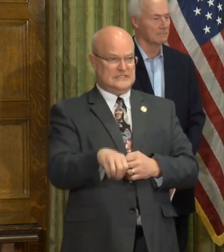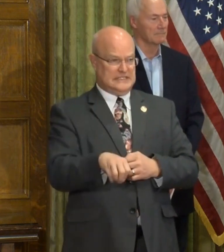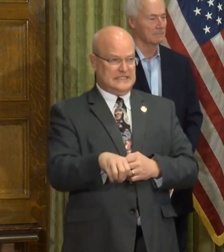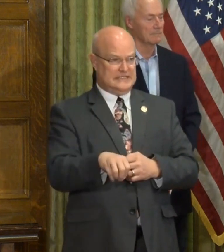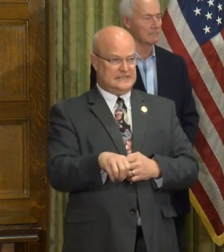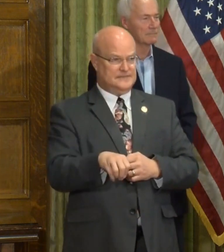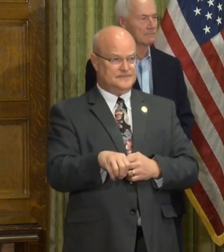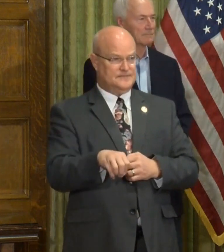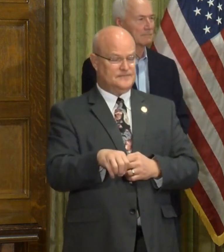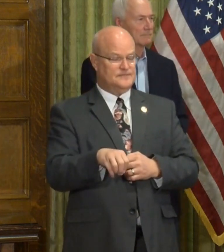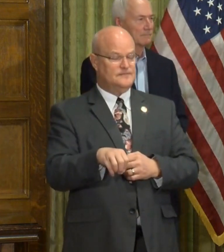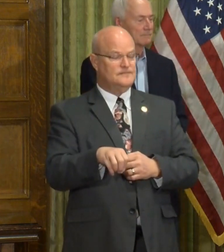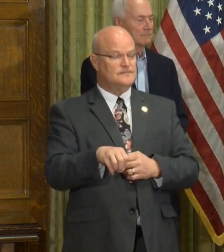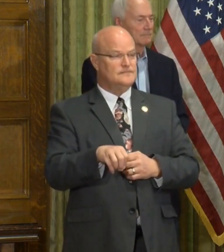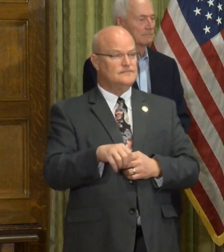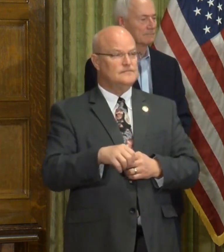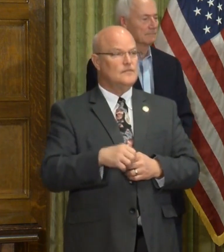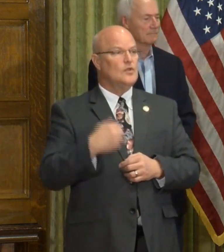3.4%.